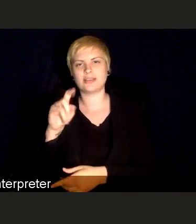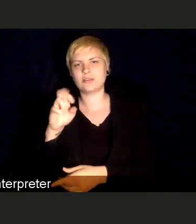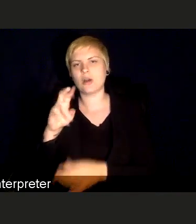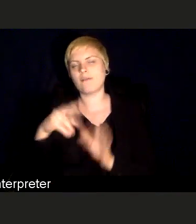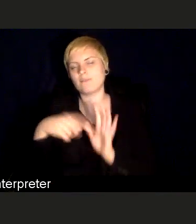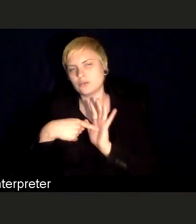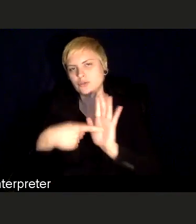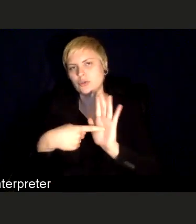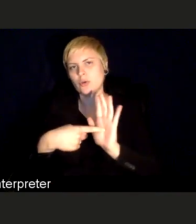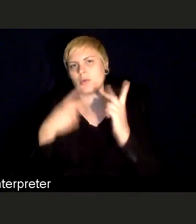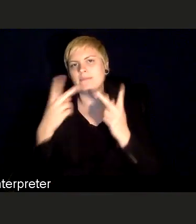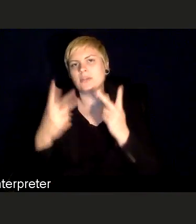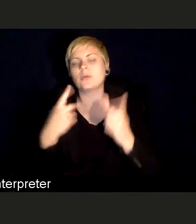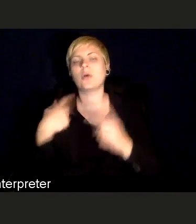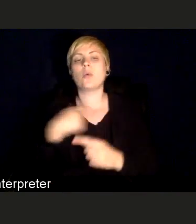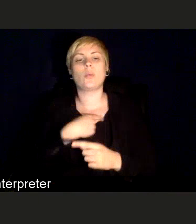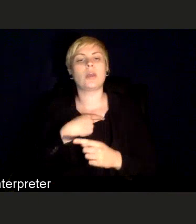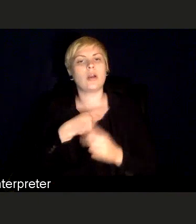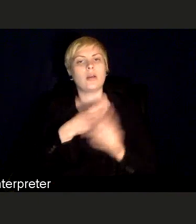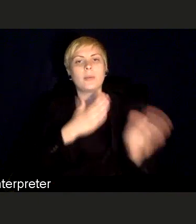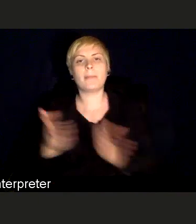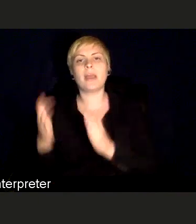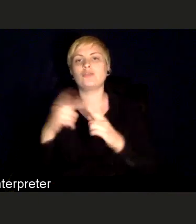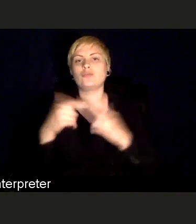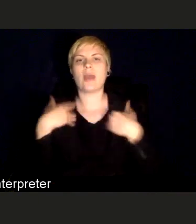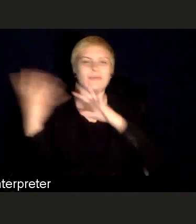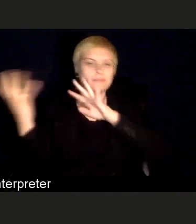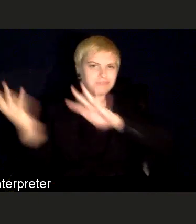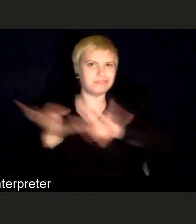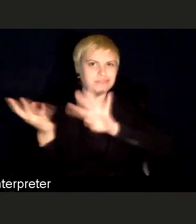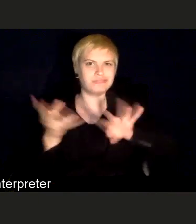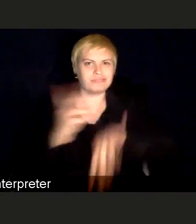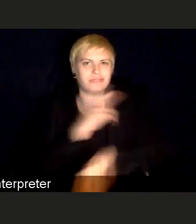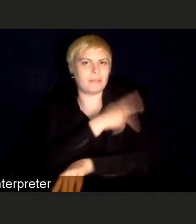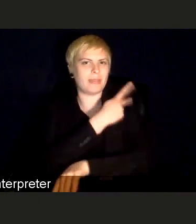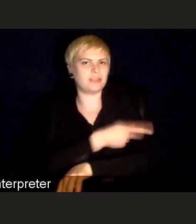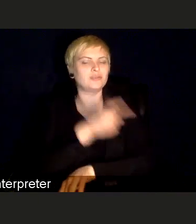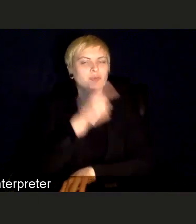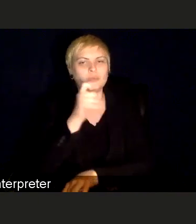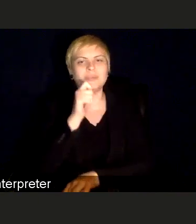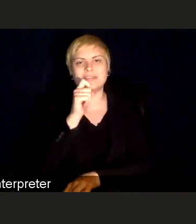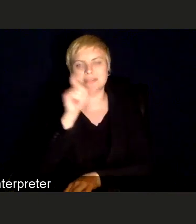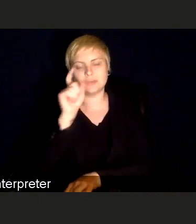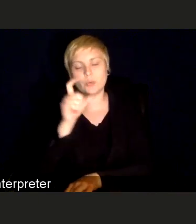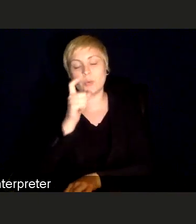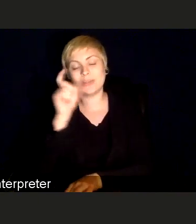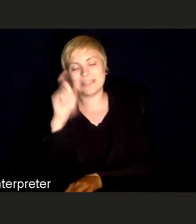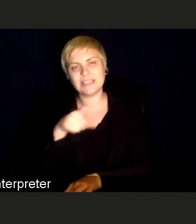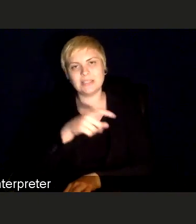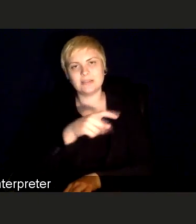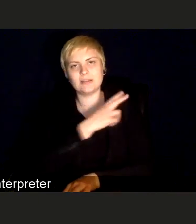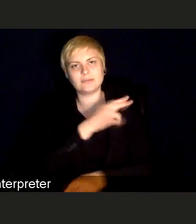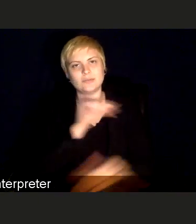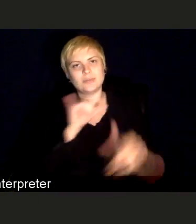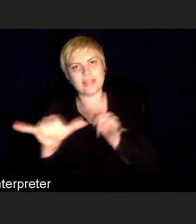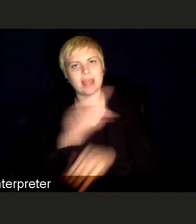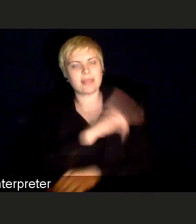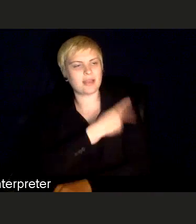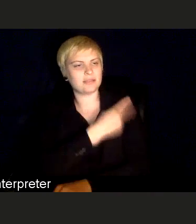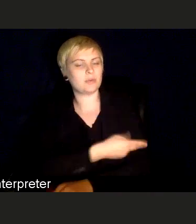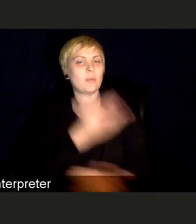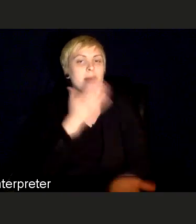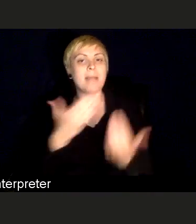have a surge of patients who need to be hospitalized. We could very well see a second surge of patients